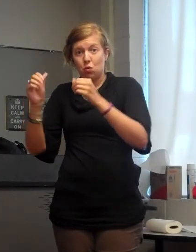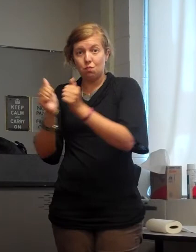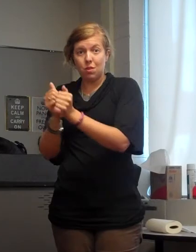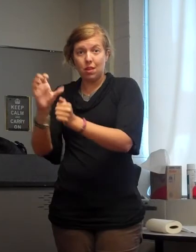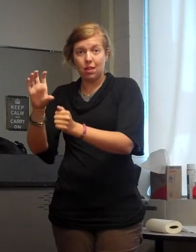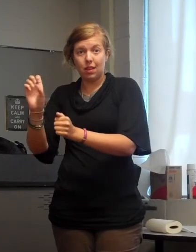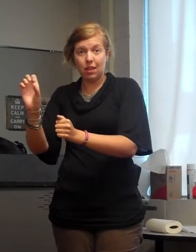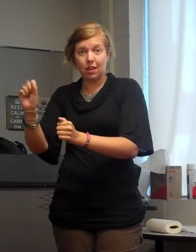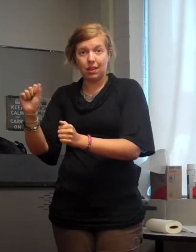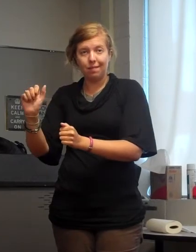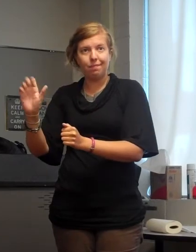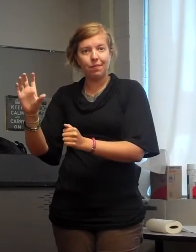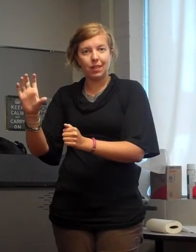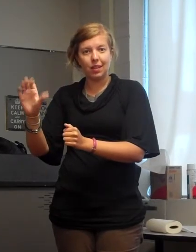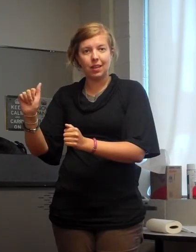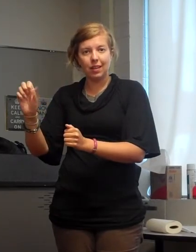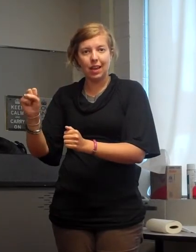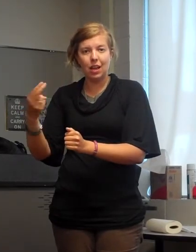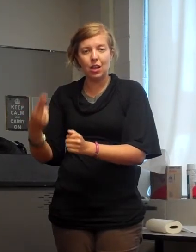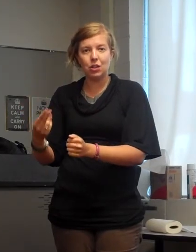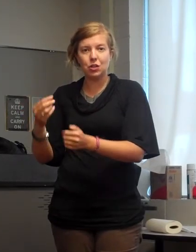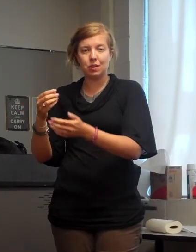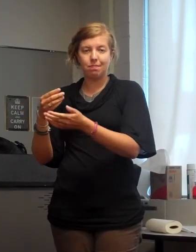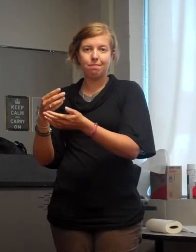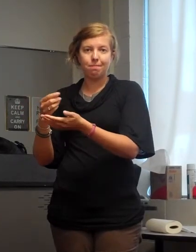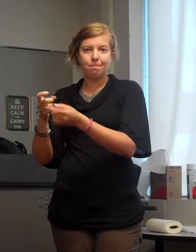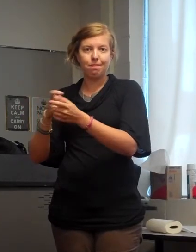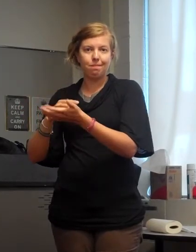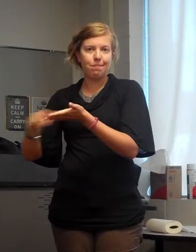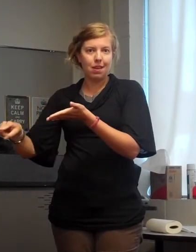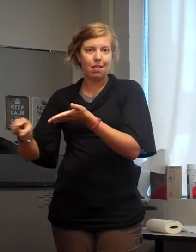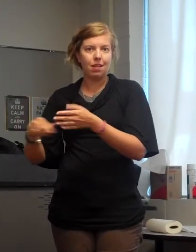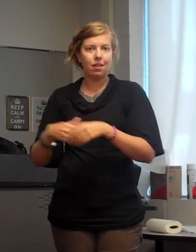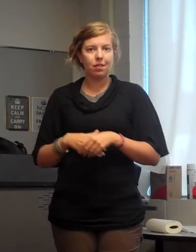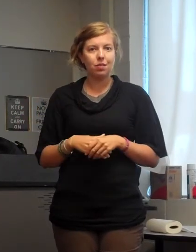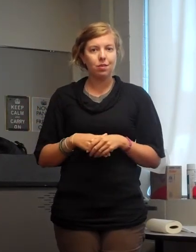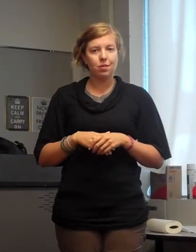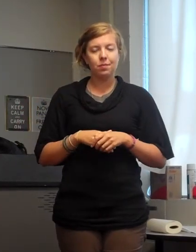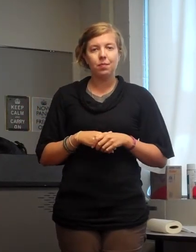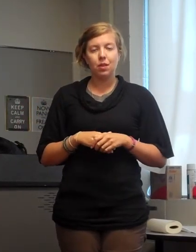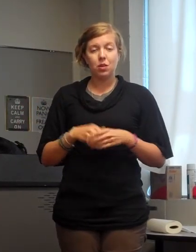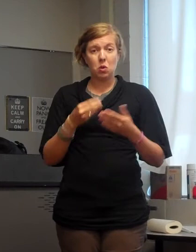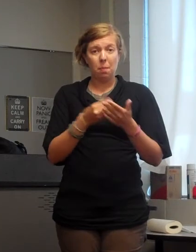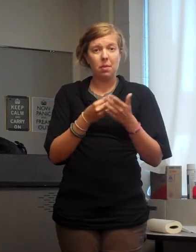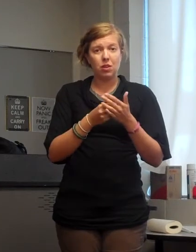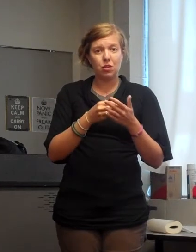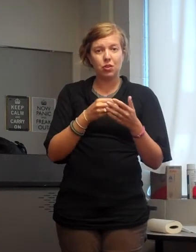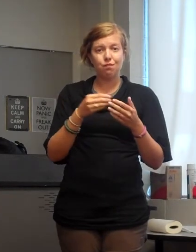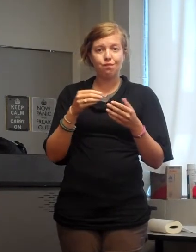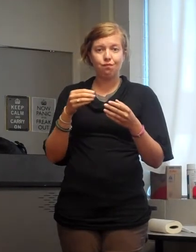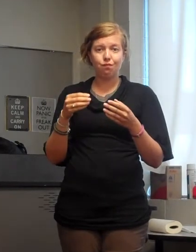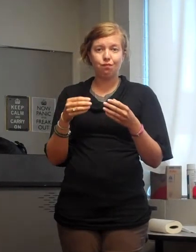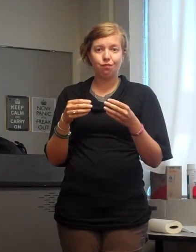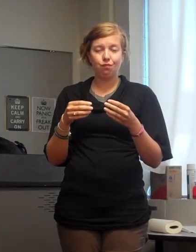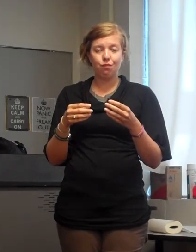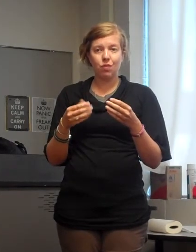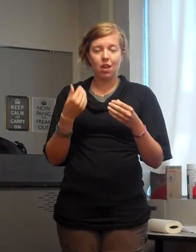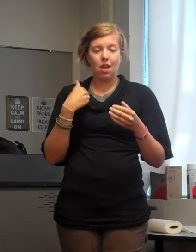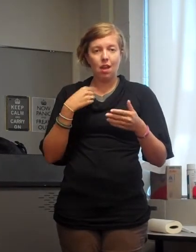includes Yes. the vacation fund Yes. and the birthday. It includes okay. clothing for myself and my husband, clothing from Morgan, dog